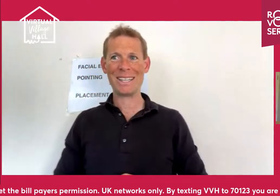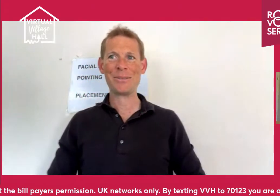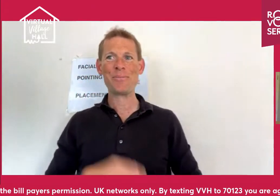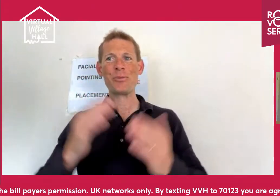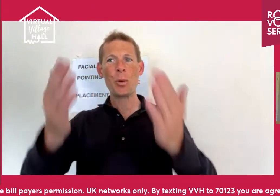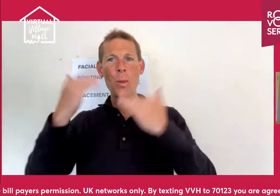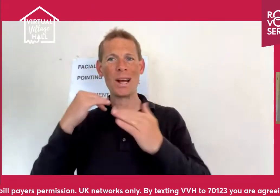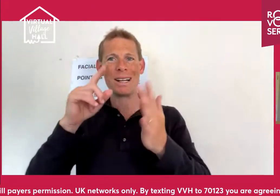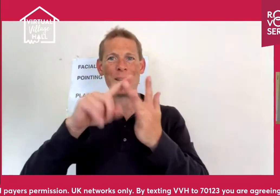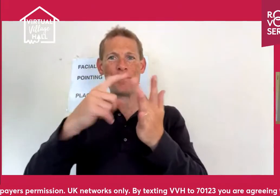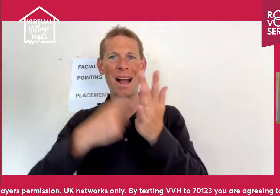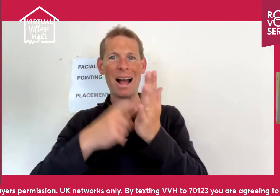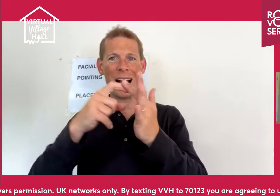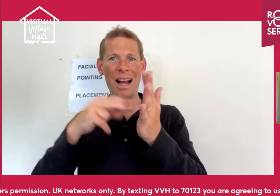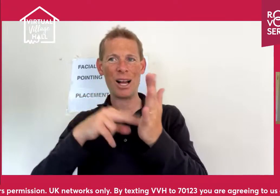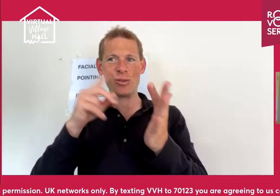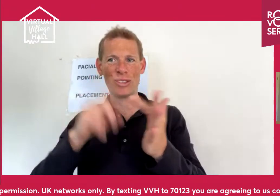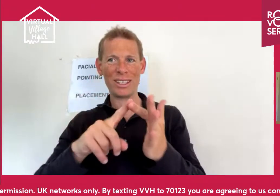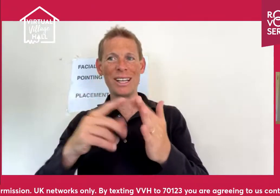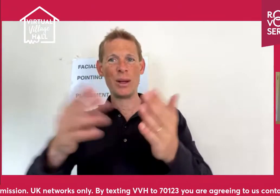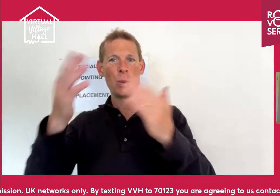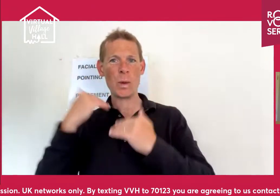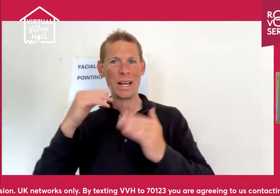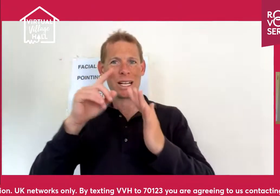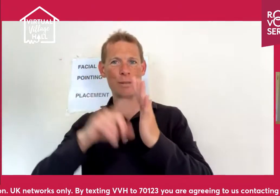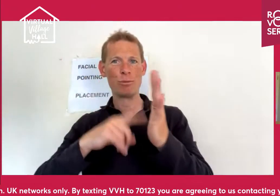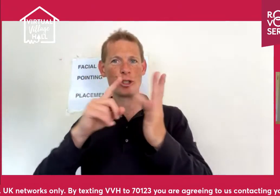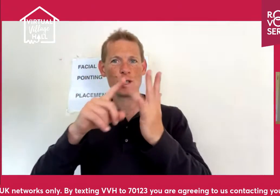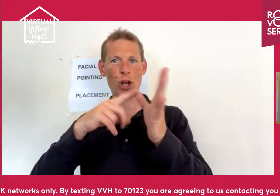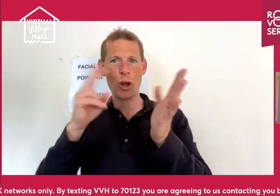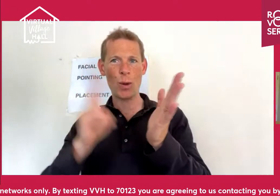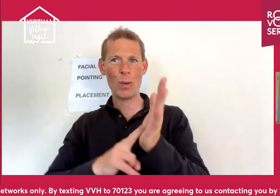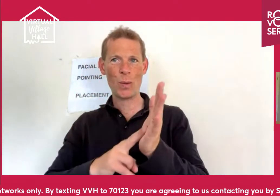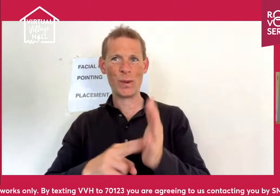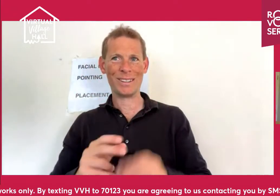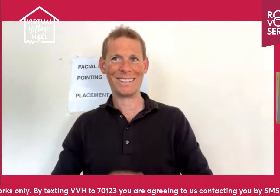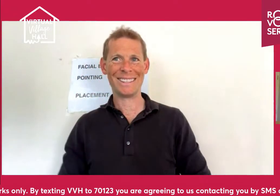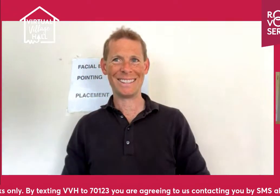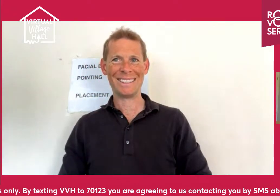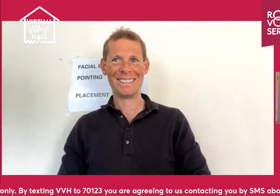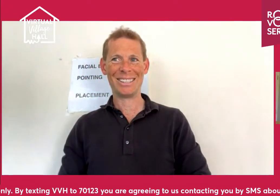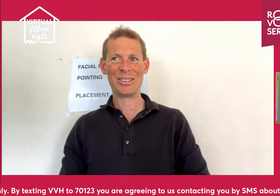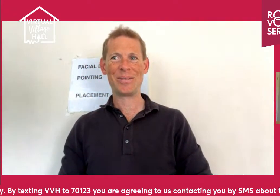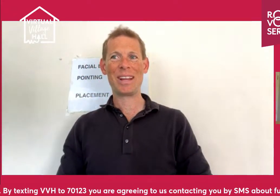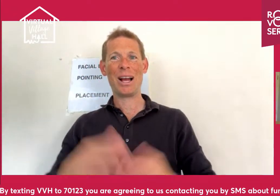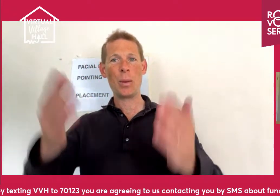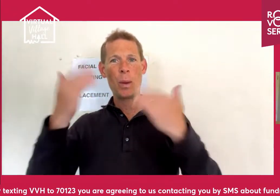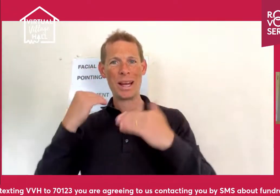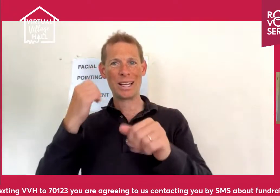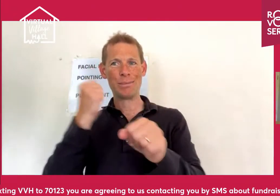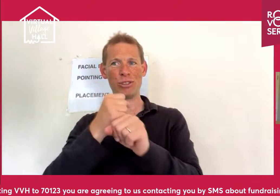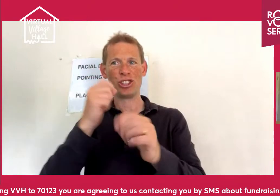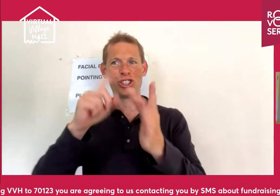a synopsis on that. So you're very welcome. Welcome, Irene. Welcome, Joan. Lovely to have you back to our